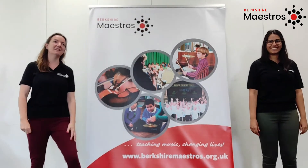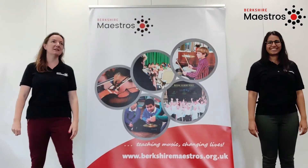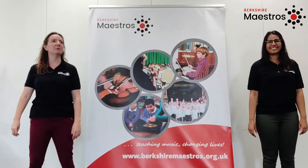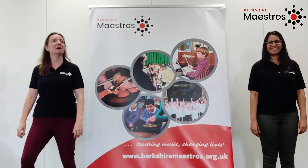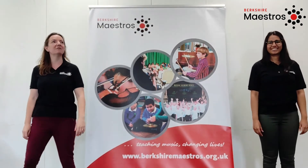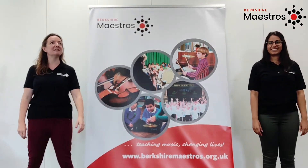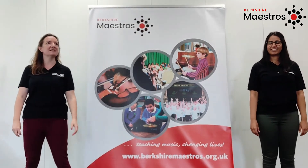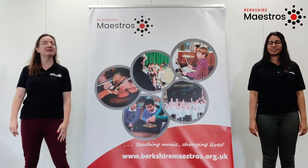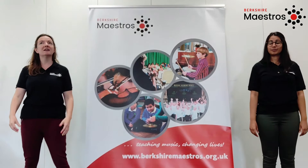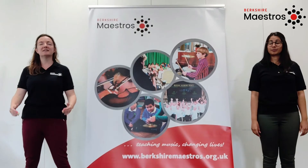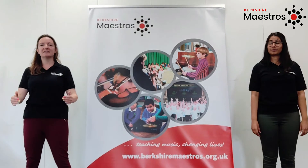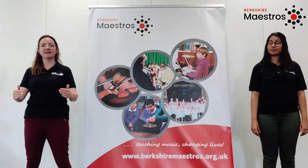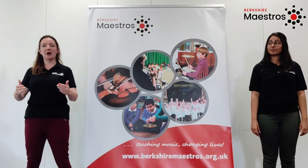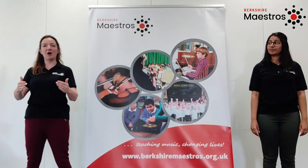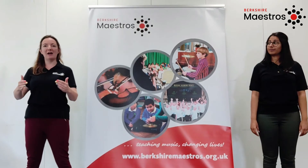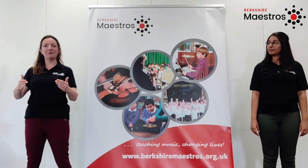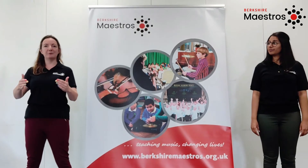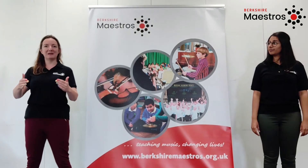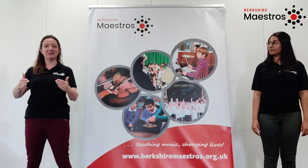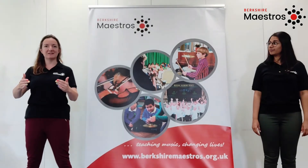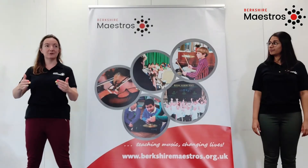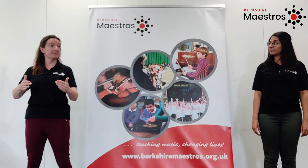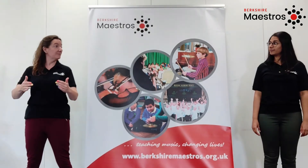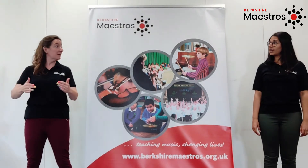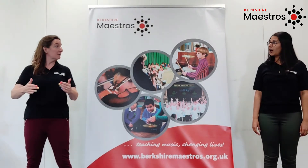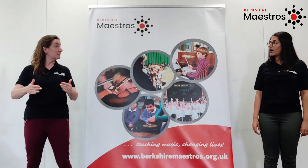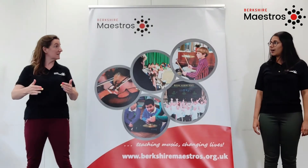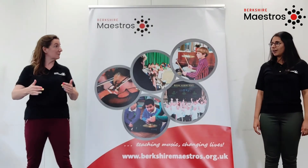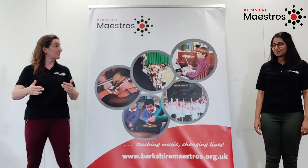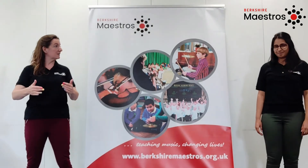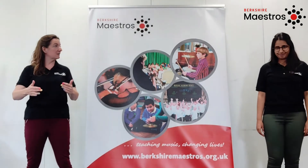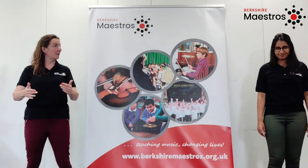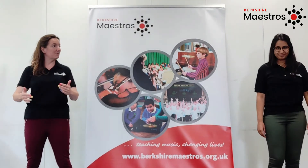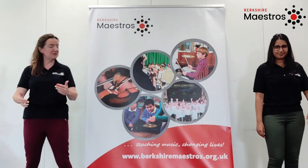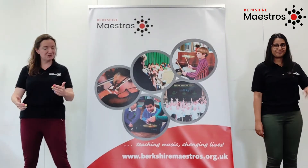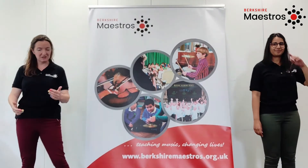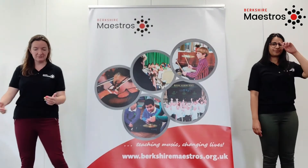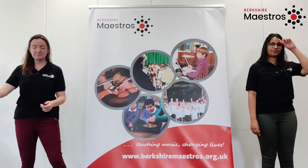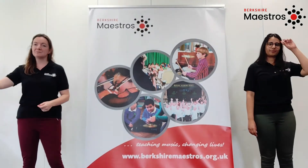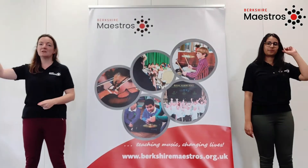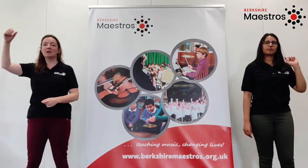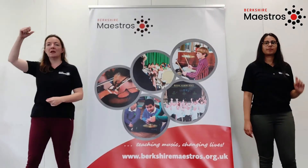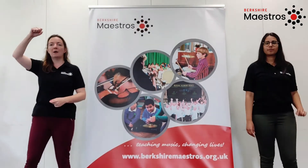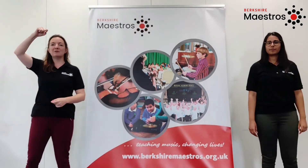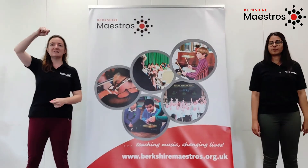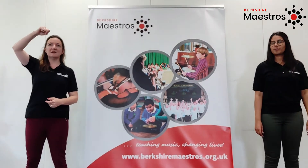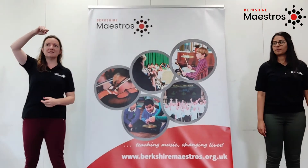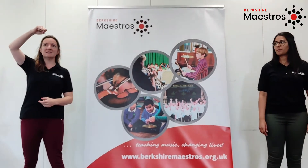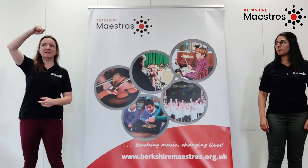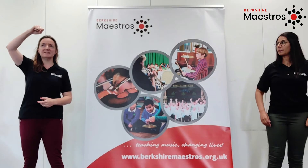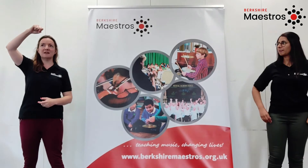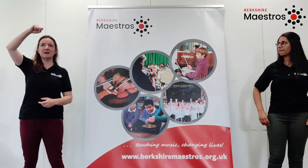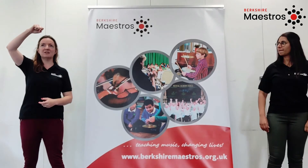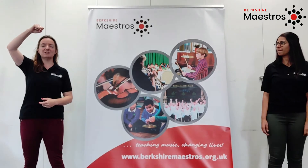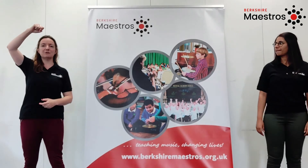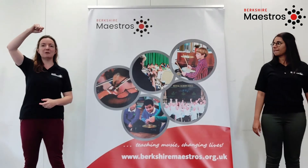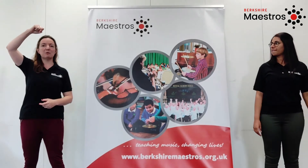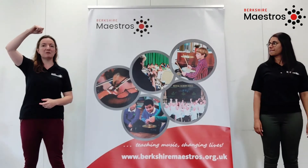think we are ready to sing our alphabet song. Because now we're thinking about pitching. And we started nice and high. Just remember, we